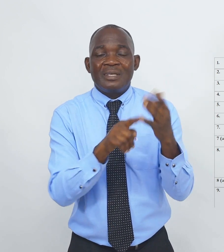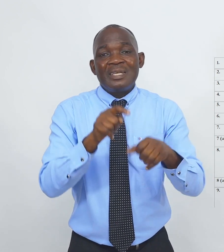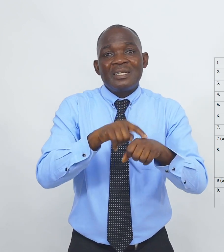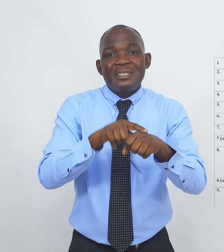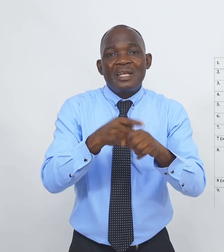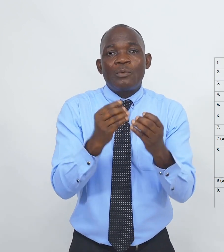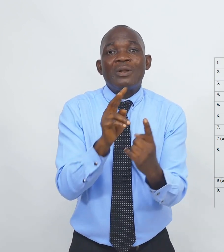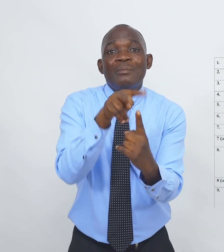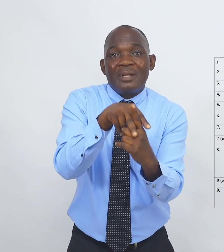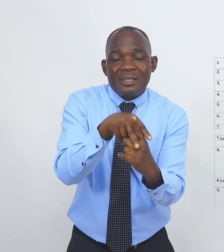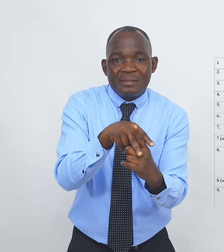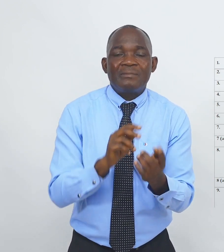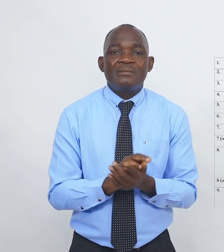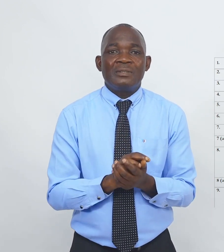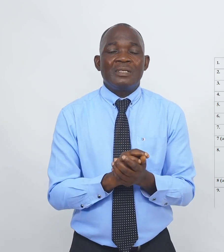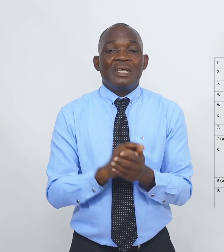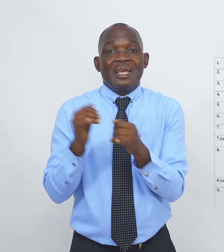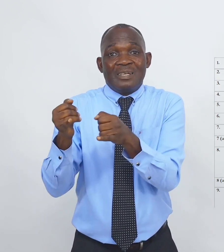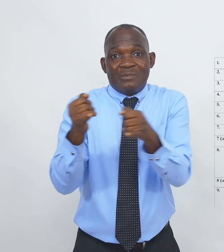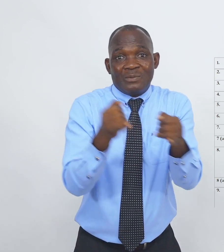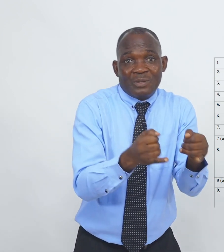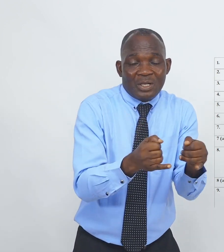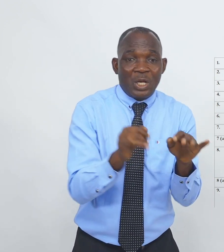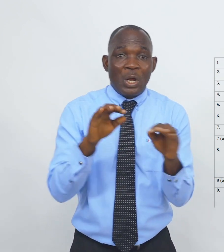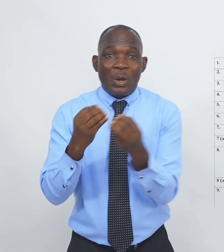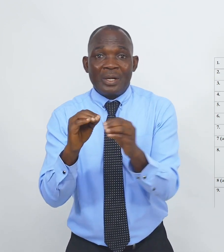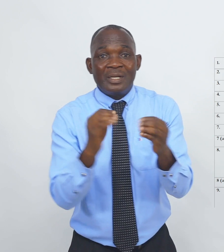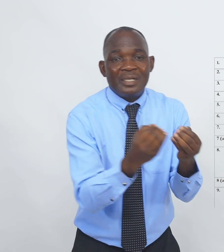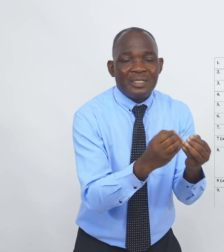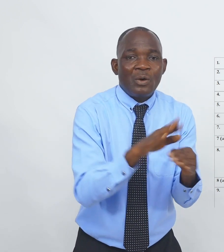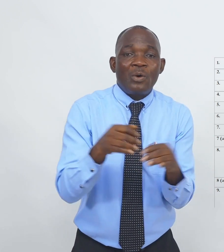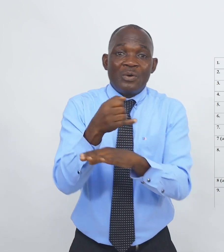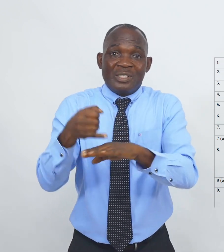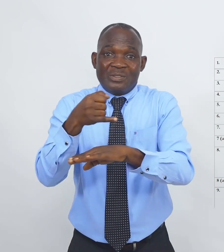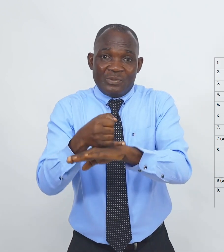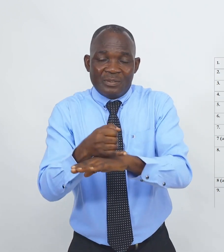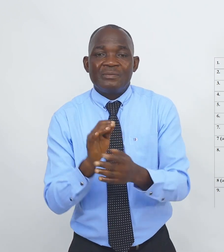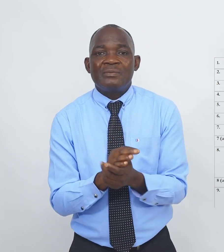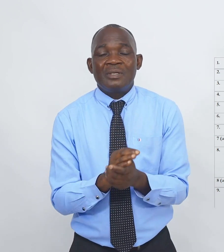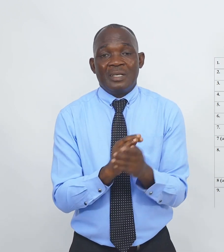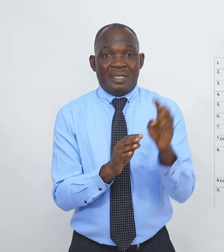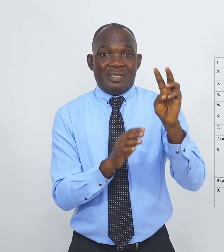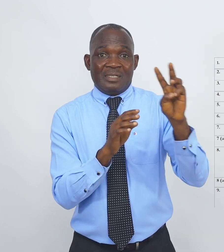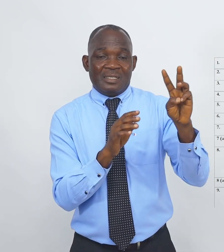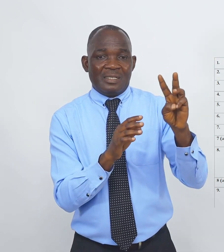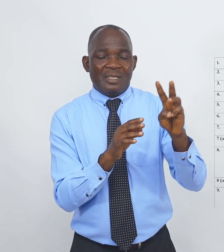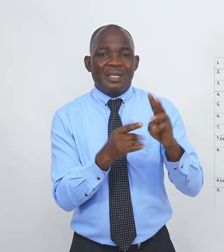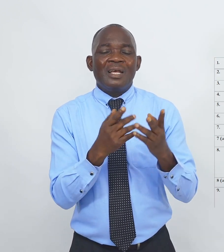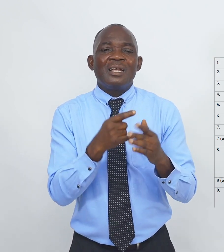of applicant. Individual, organization or institution. 6. Tax